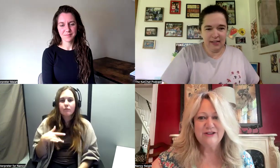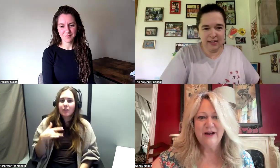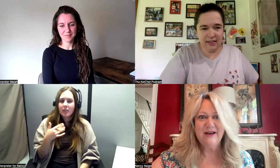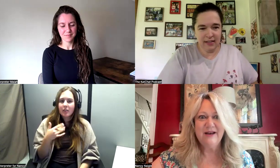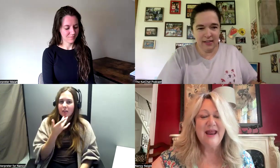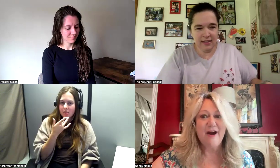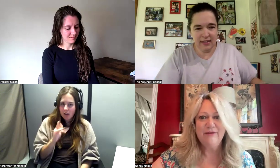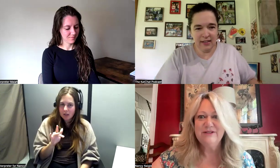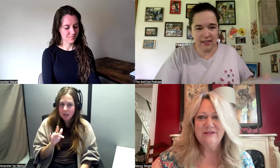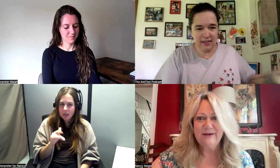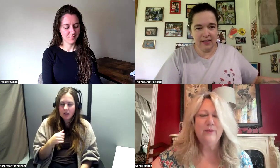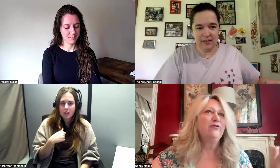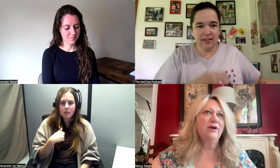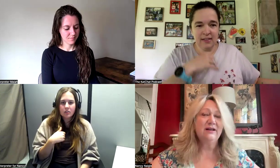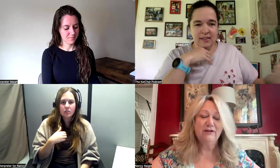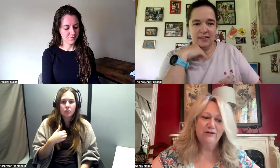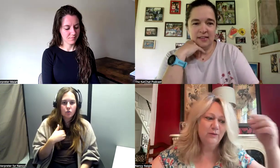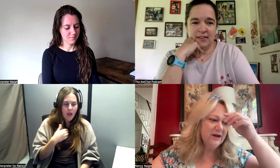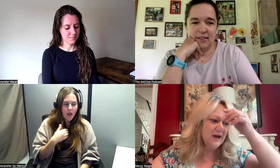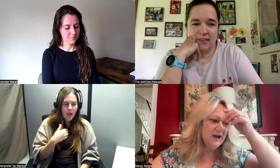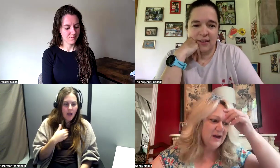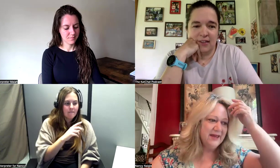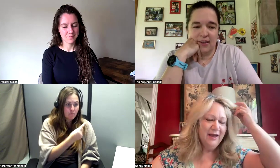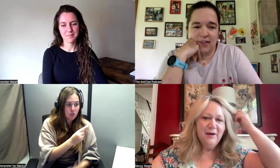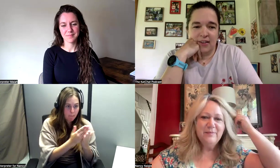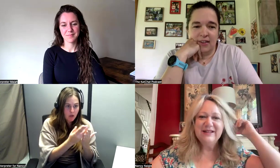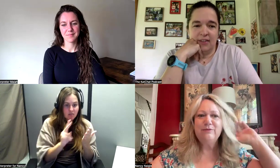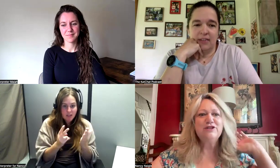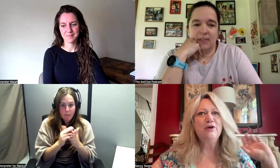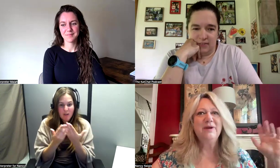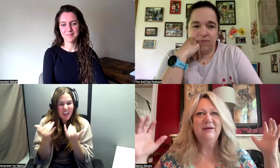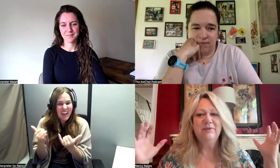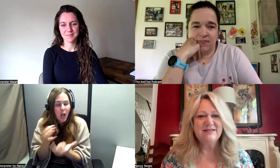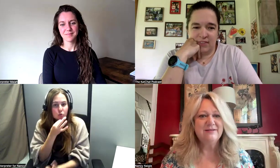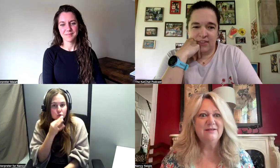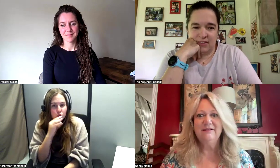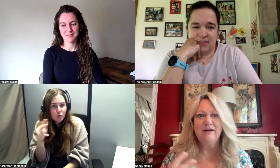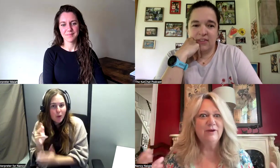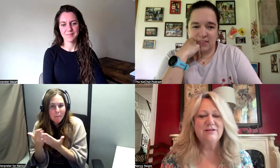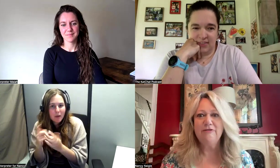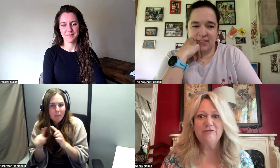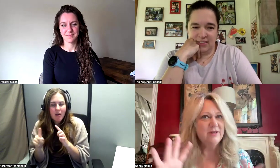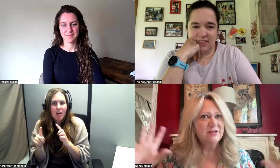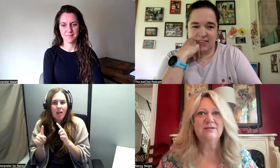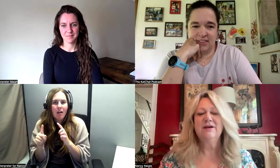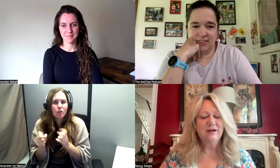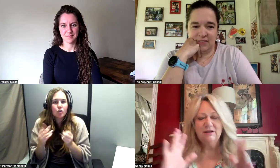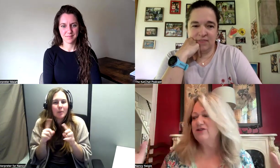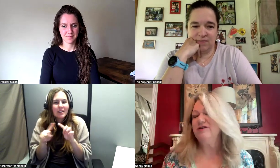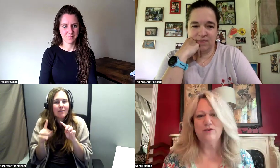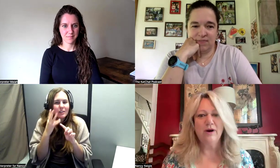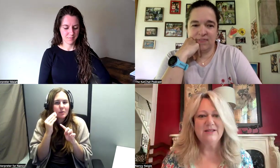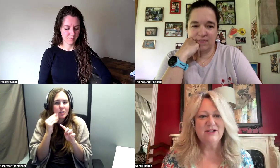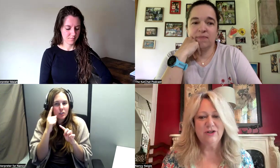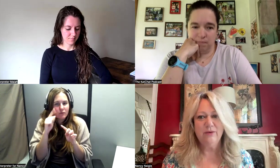Shell Collector and now to Light the Way Forward and a third one coming. But there were so many blessings and God winks over this